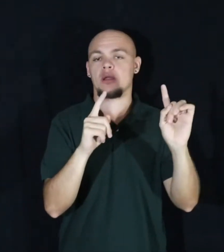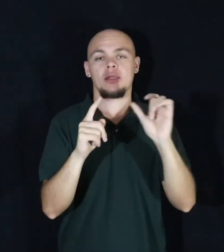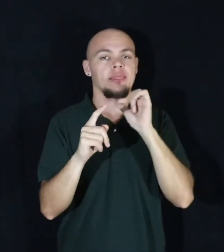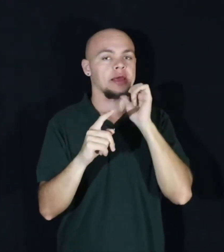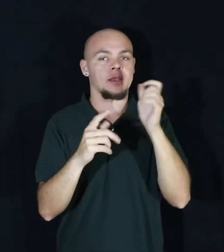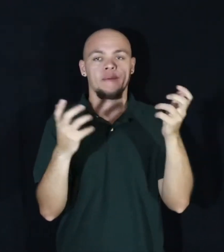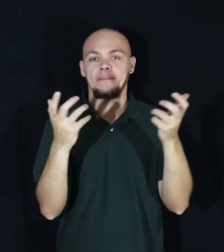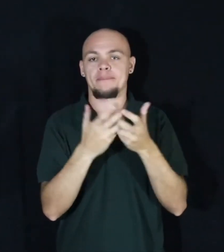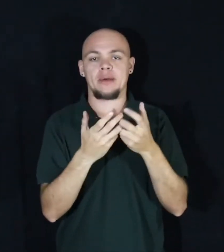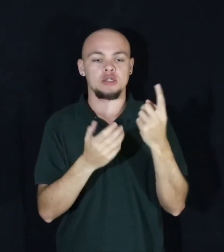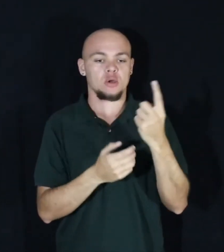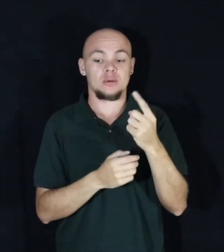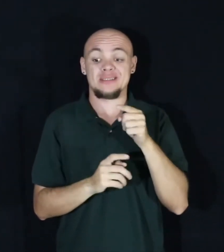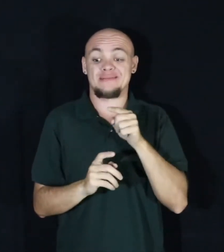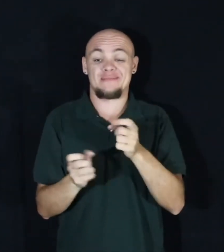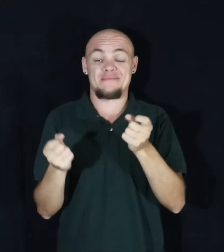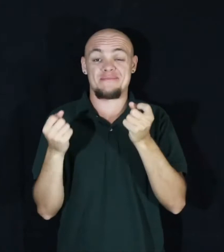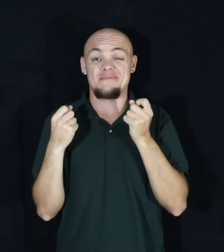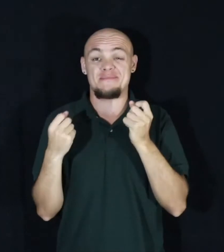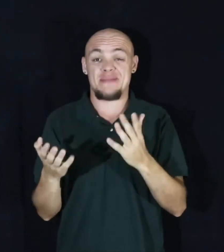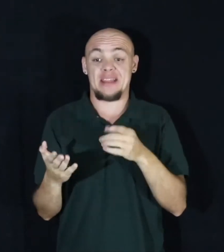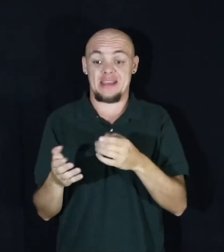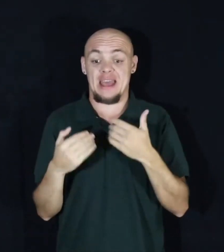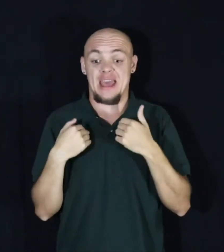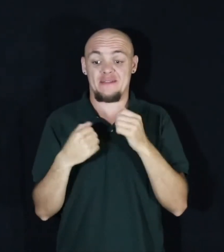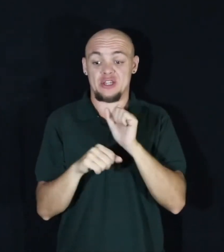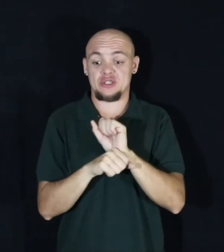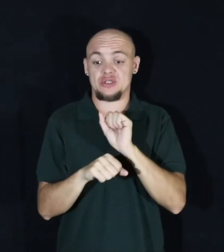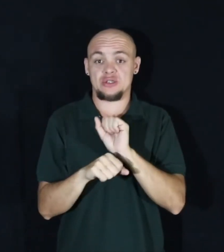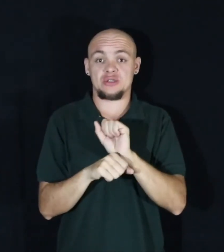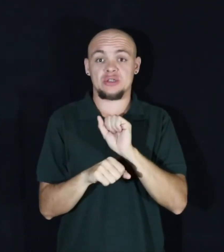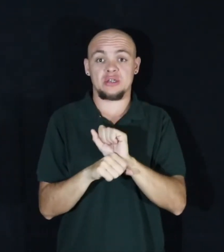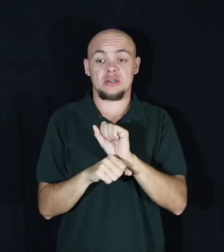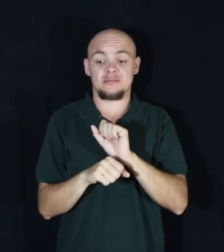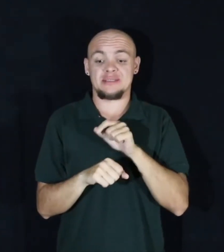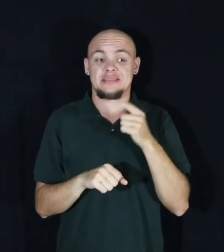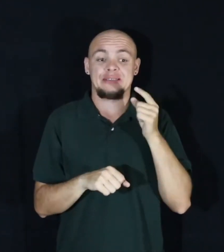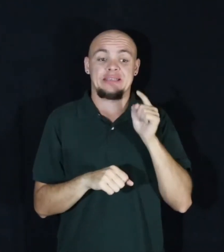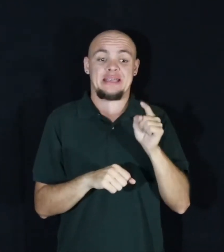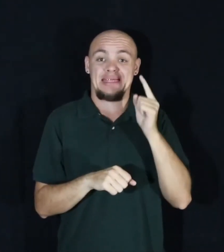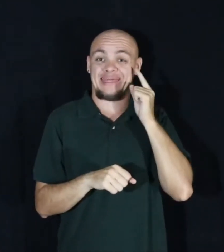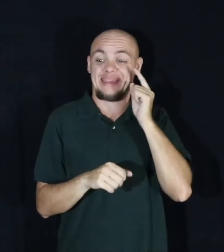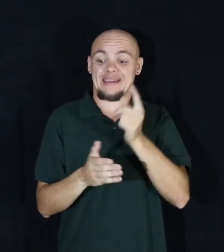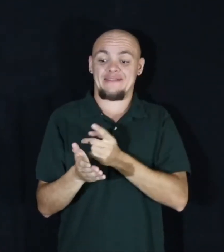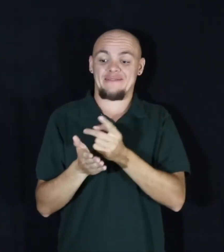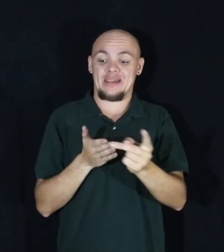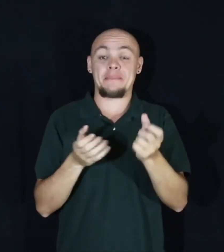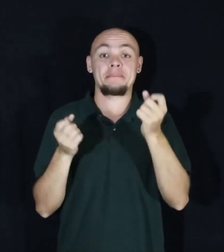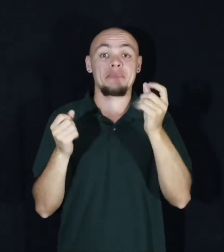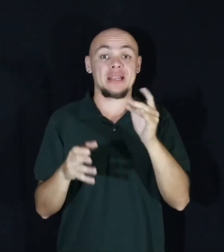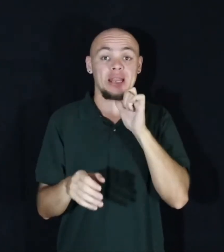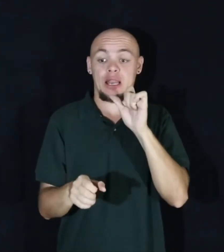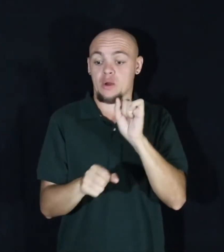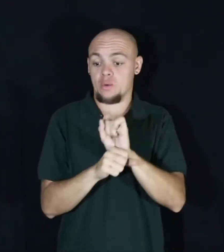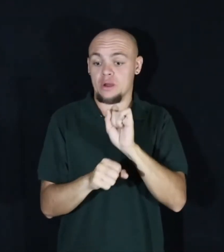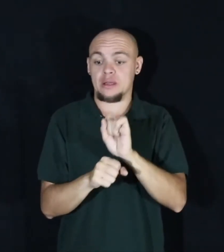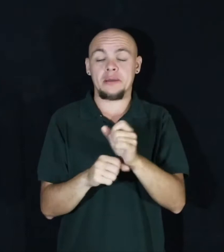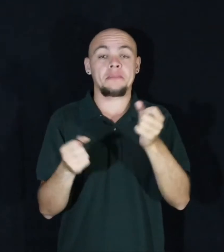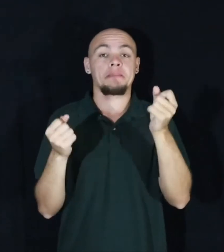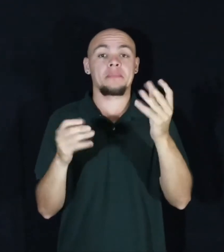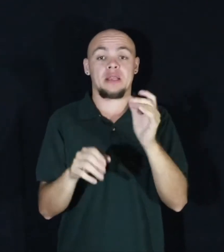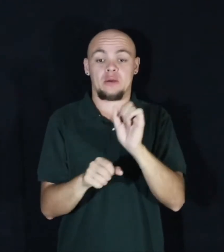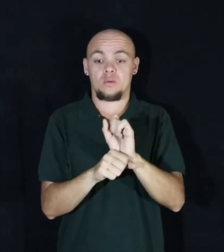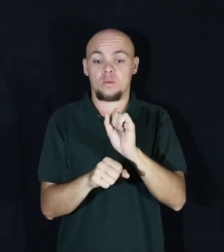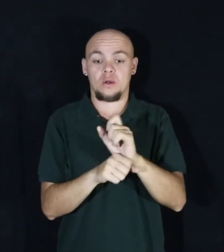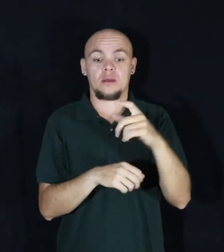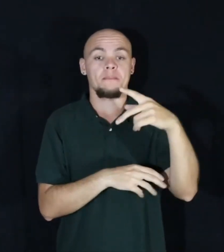many of his termites ended up with jobs that he would even call failures. Many were unemployed and many were postal workers. No